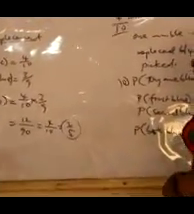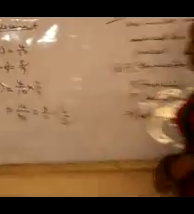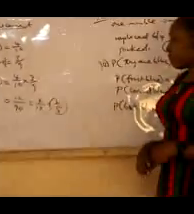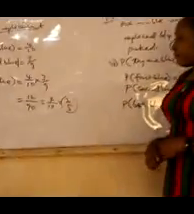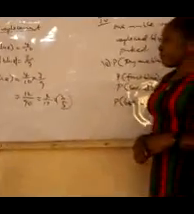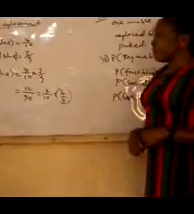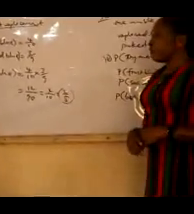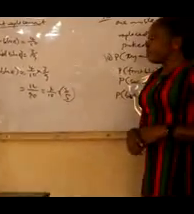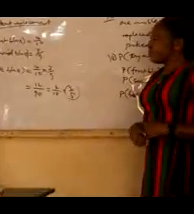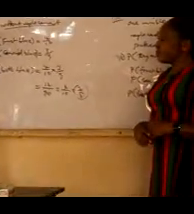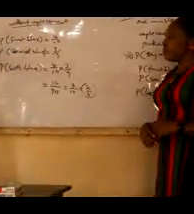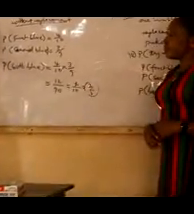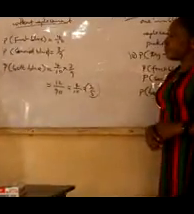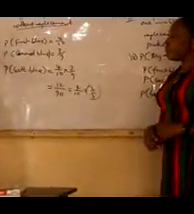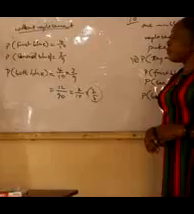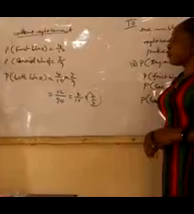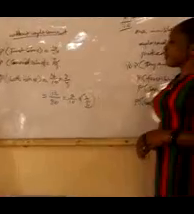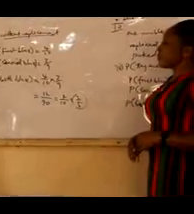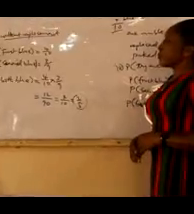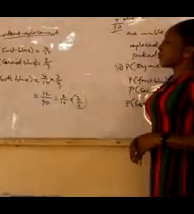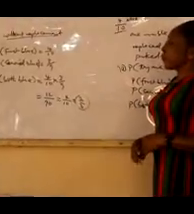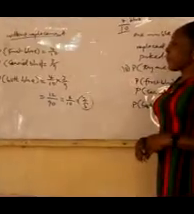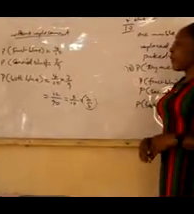color. They are of different color.